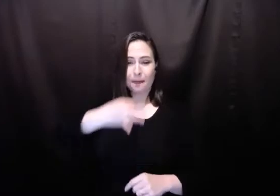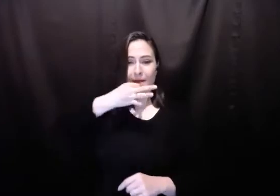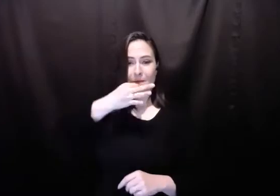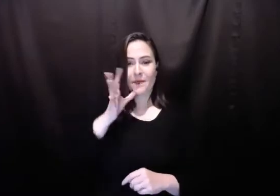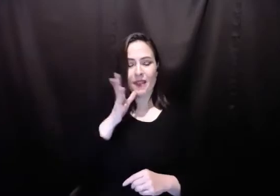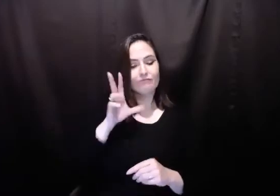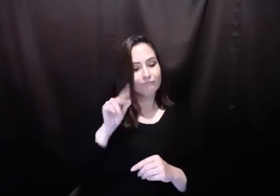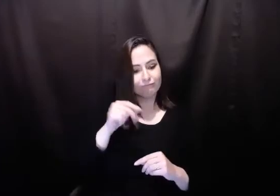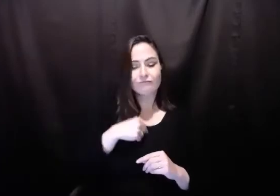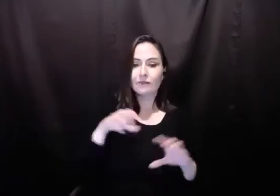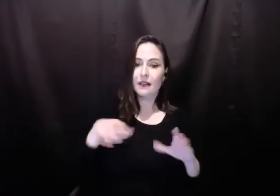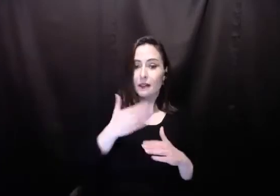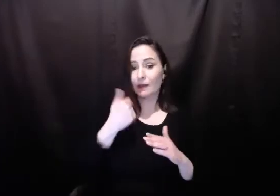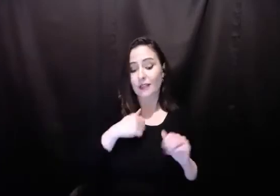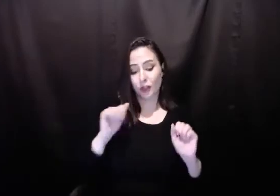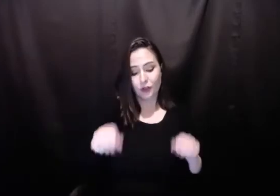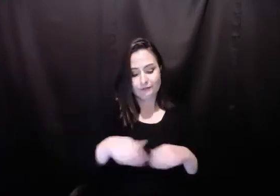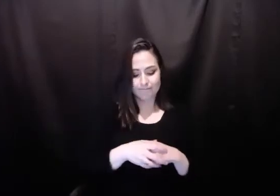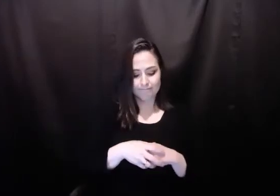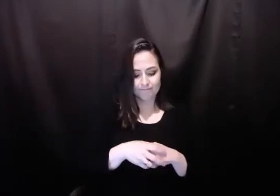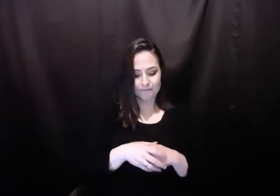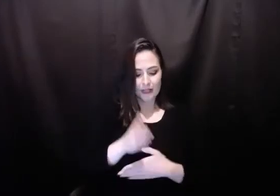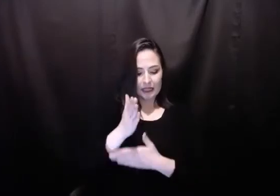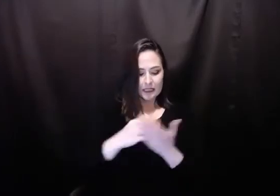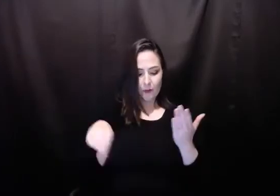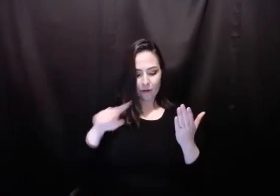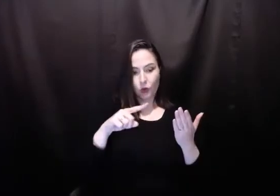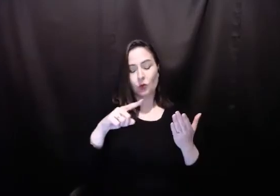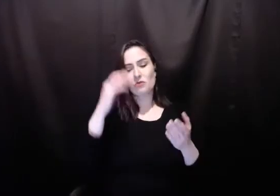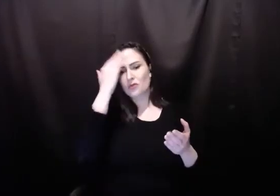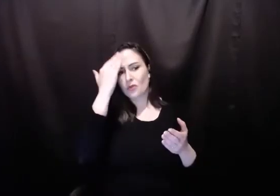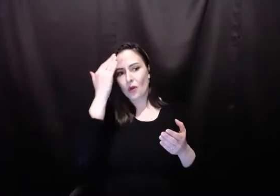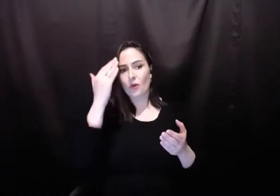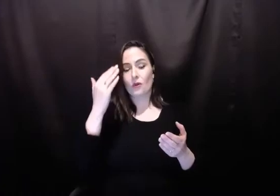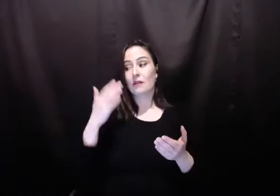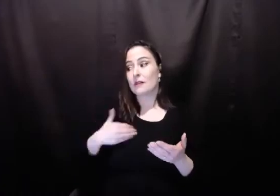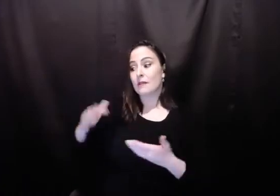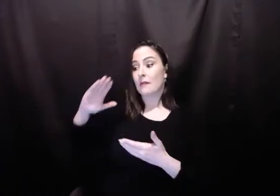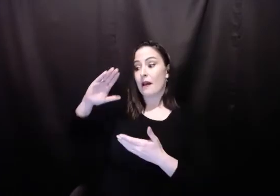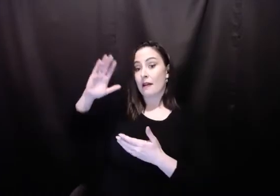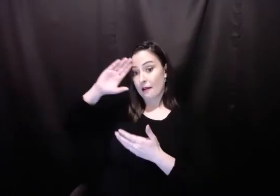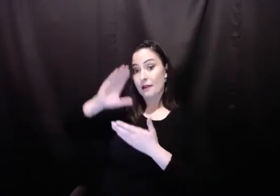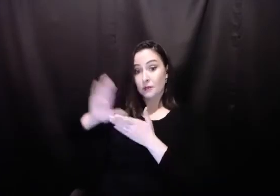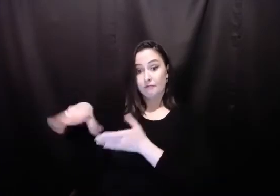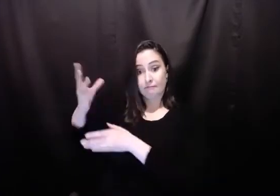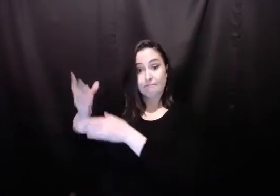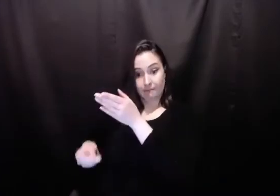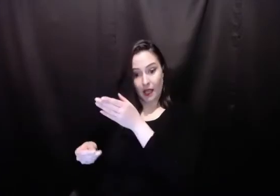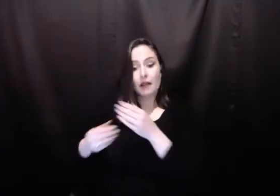counselor, and they were so obnoxious. He threw them out. He said, "Get out." He said, "All of them, go out and sit with